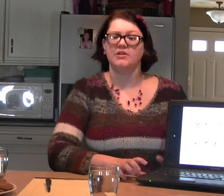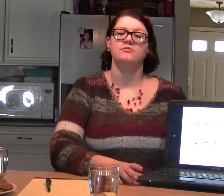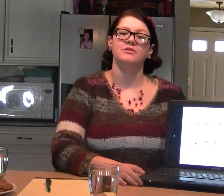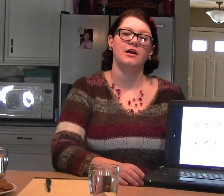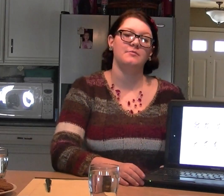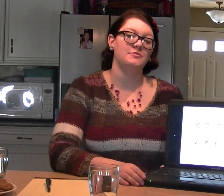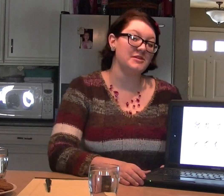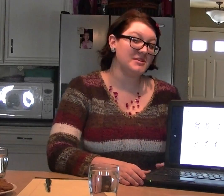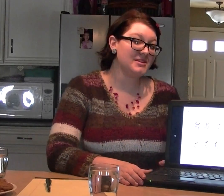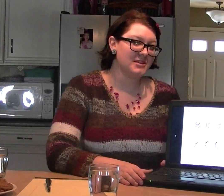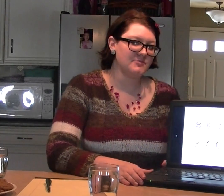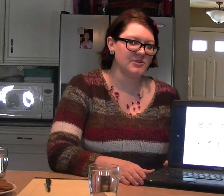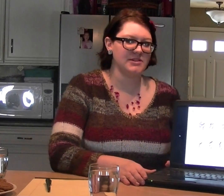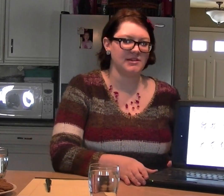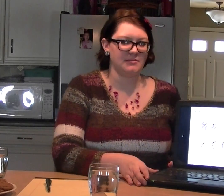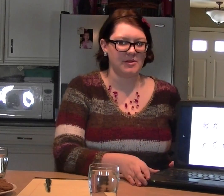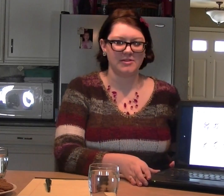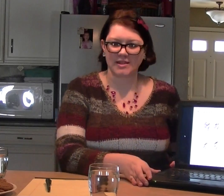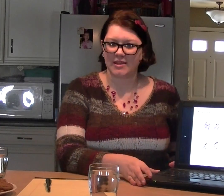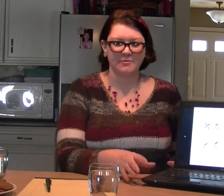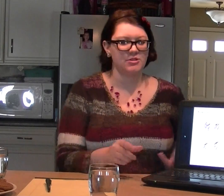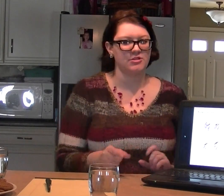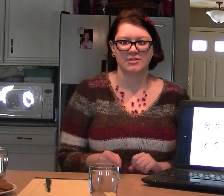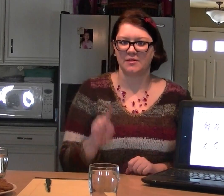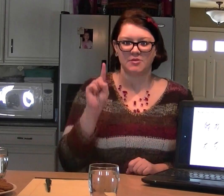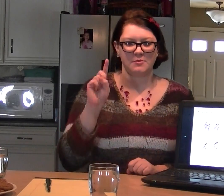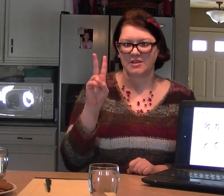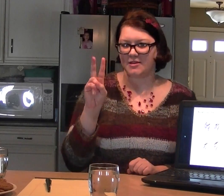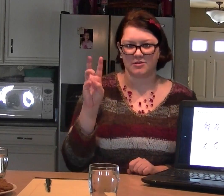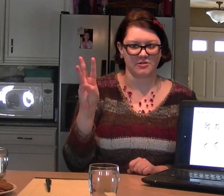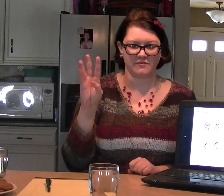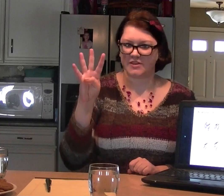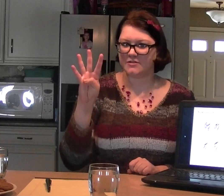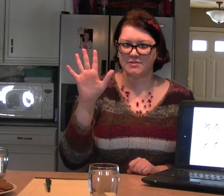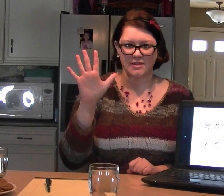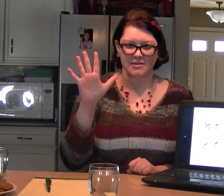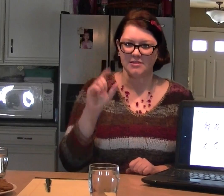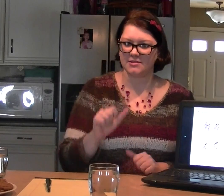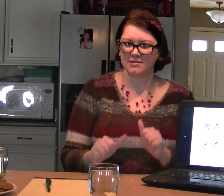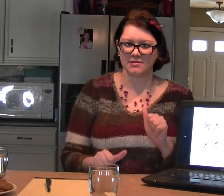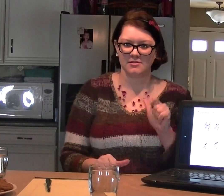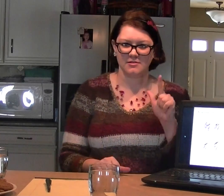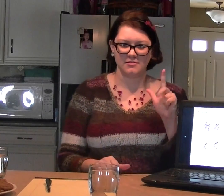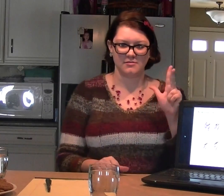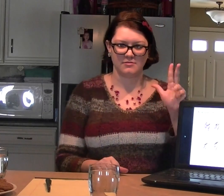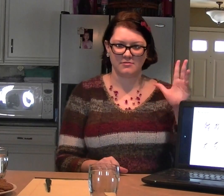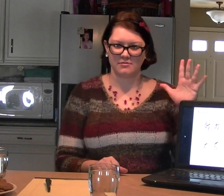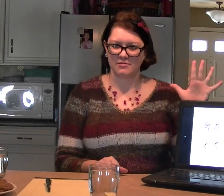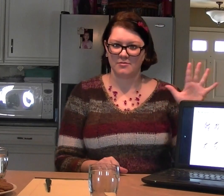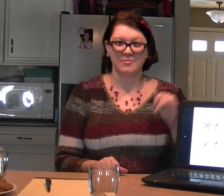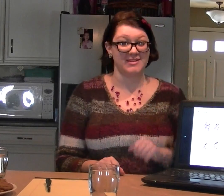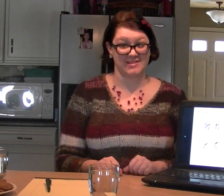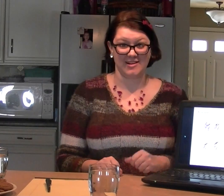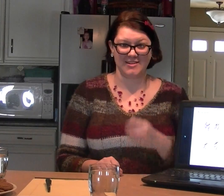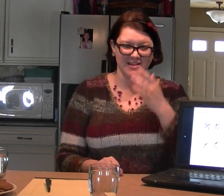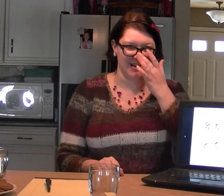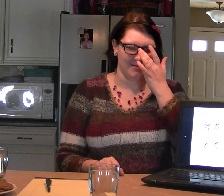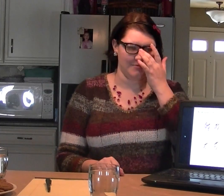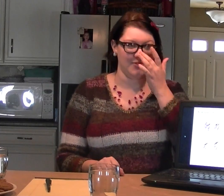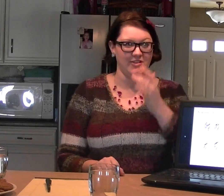So you might think that numbers in American Sign Language are the same as when we count on our fingers, like this, but it's not. In fact,